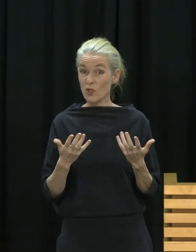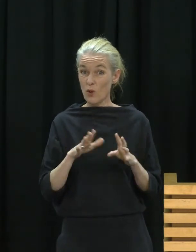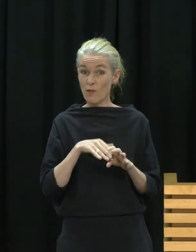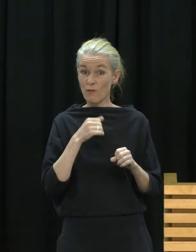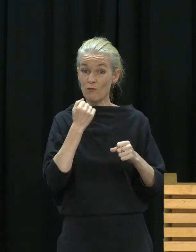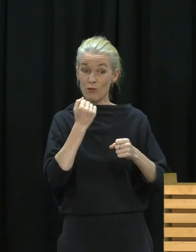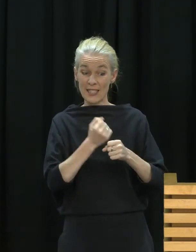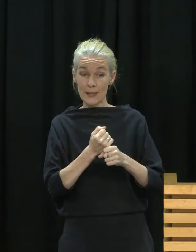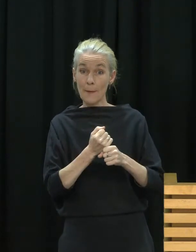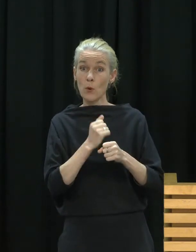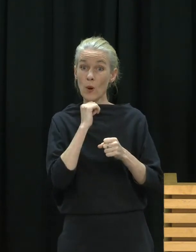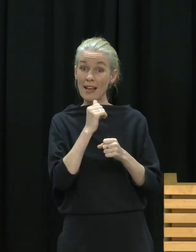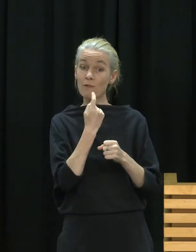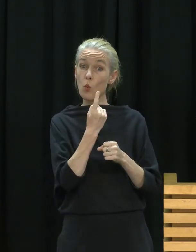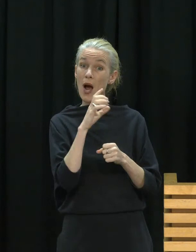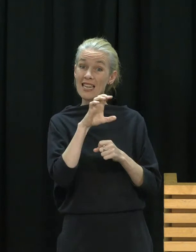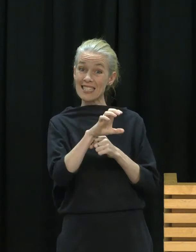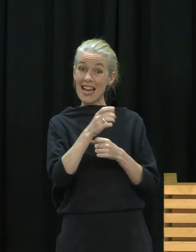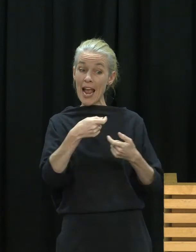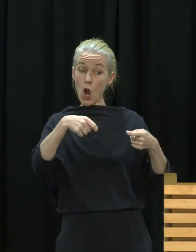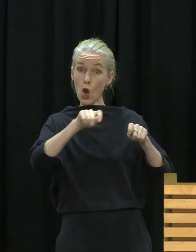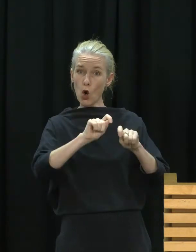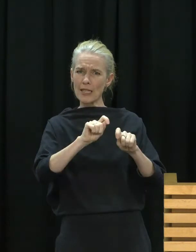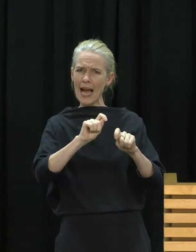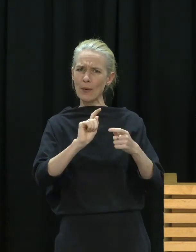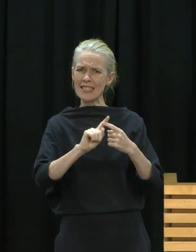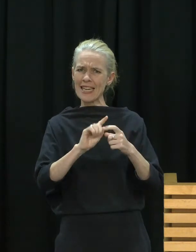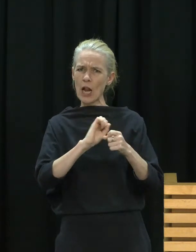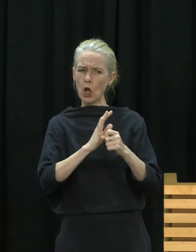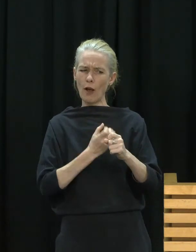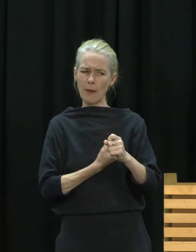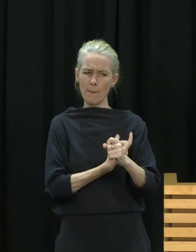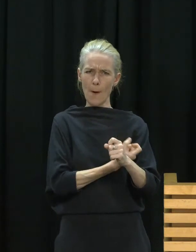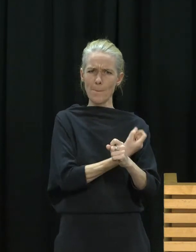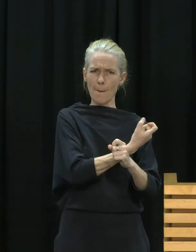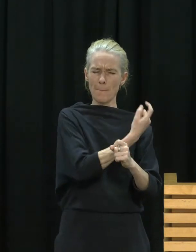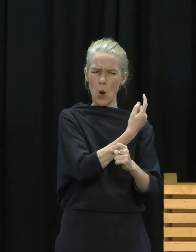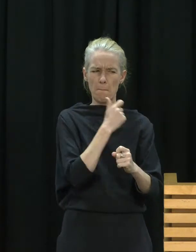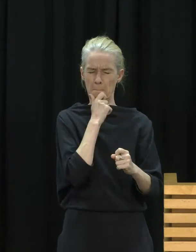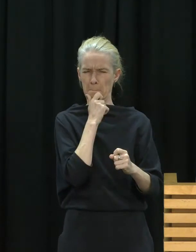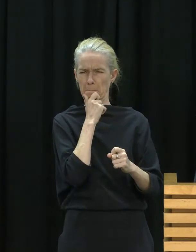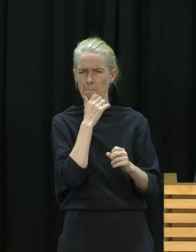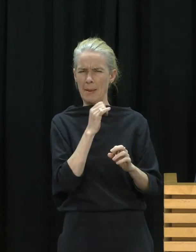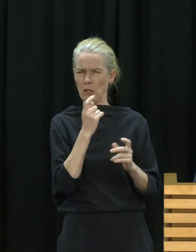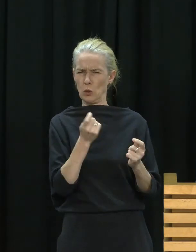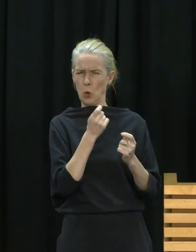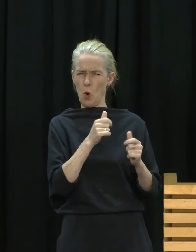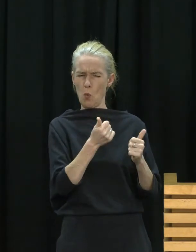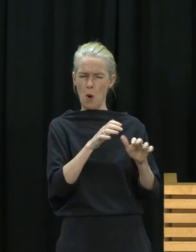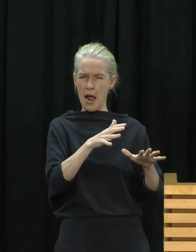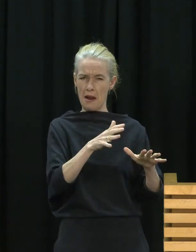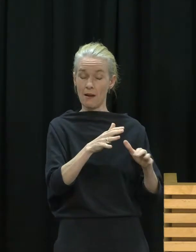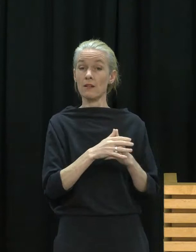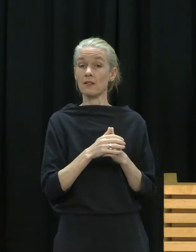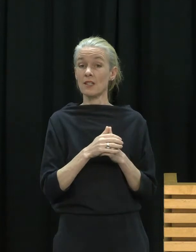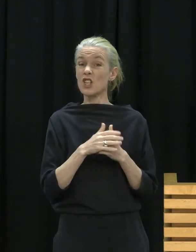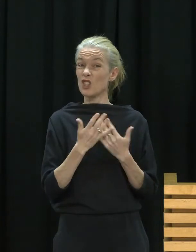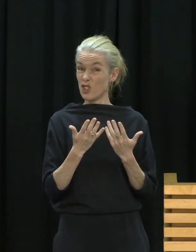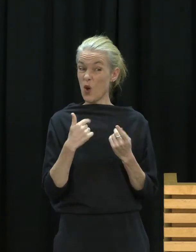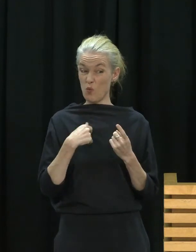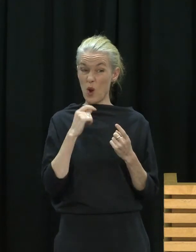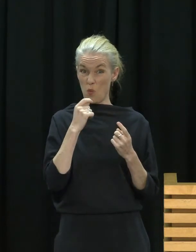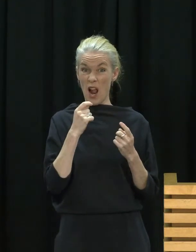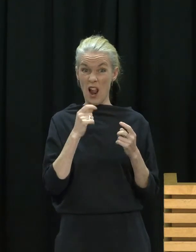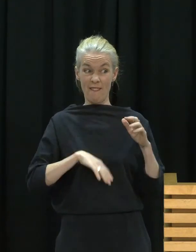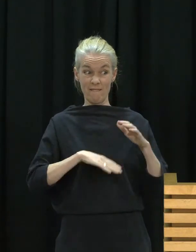the locked down state, and we consider the nature of those. So those are all the things that we keep under review. Pre-departure testing can be a useful tool